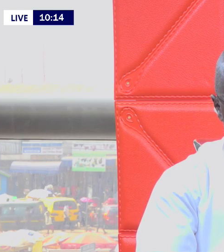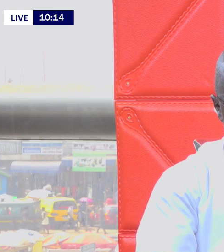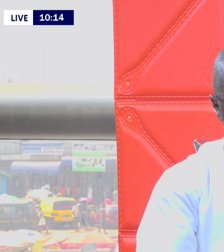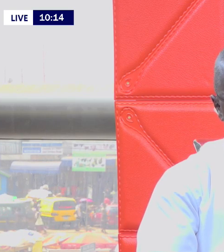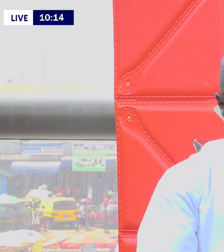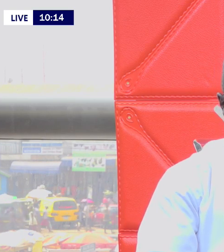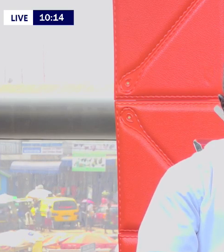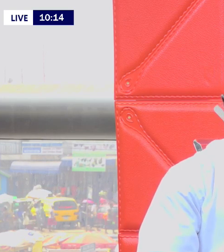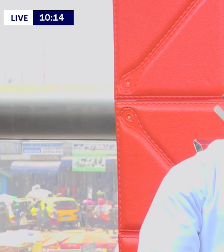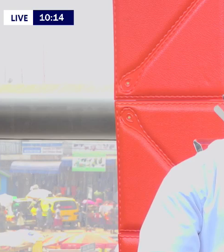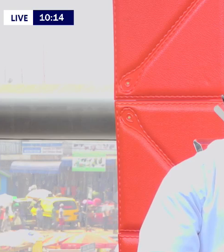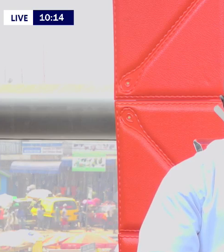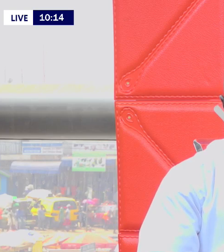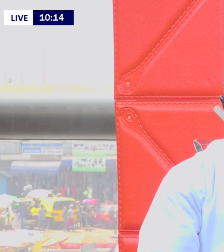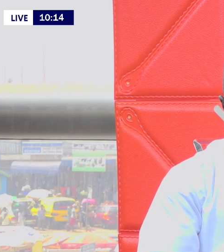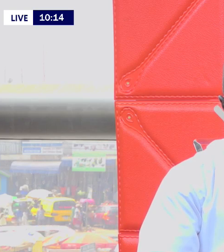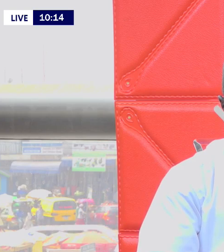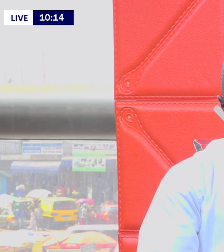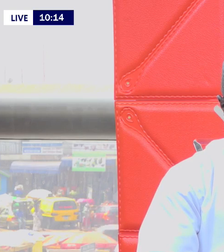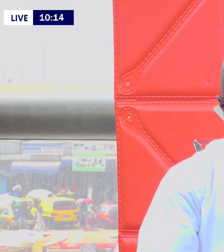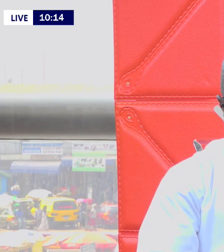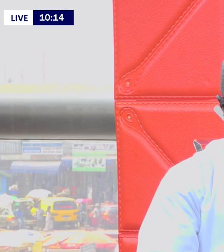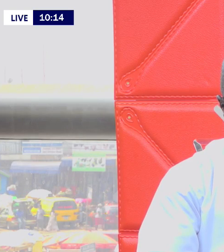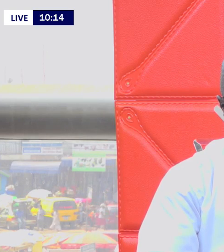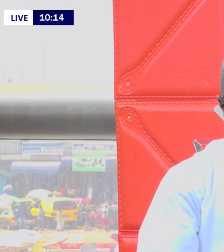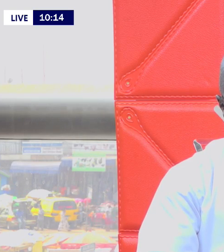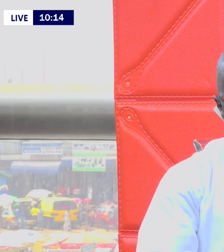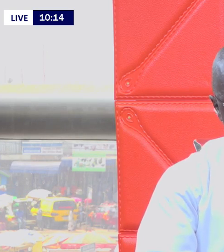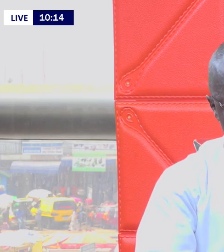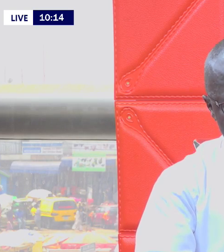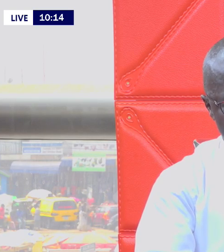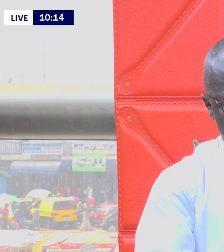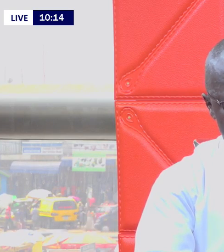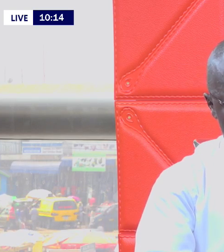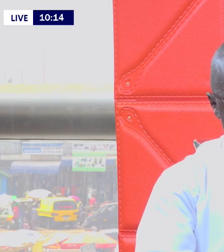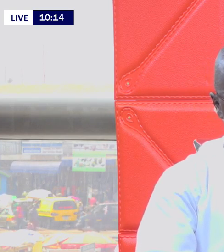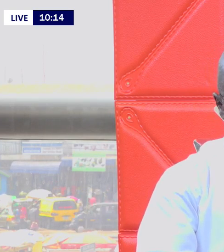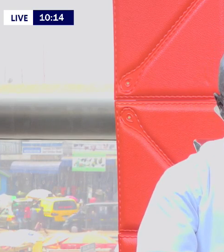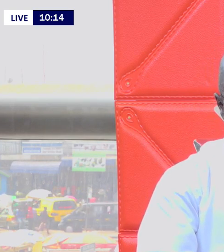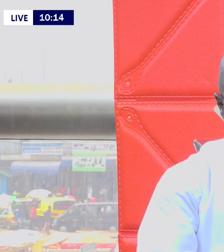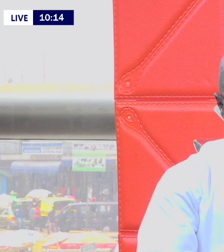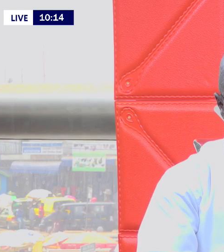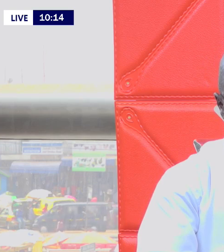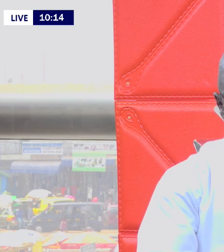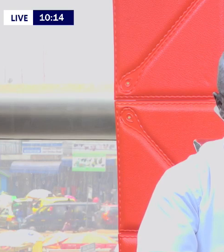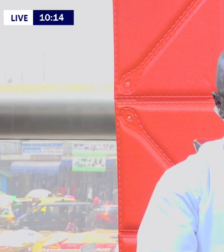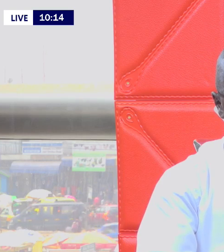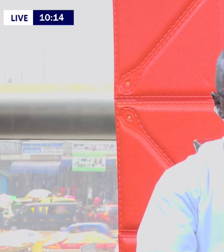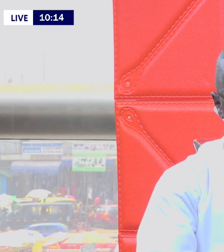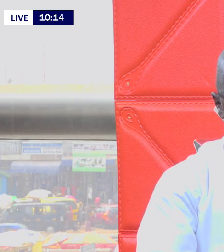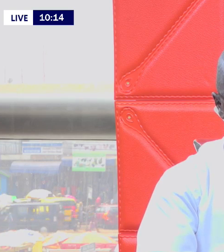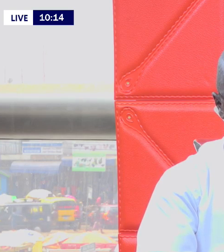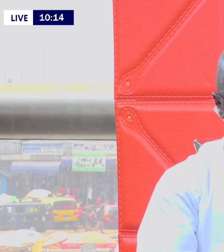Okay, MCO folks. Okay. Mamfa we end to answer. Now, Mamfa, did I just hear the NDC is asking for training manual